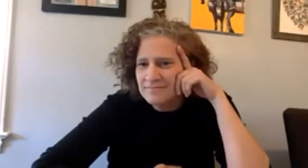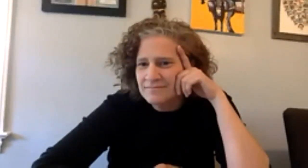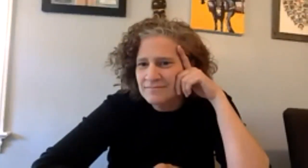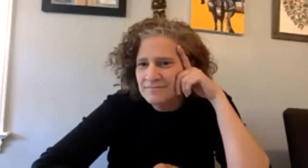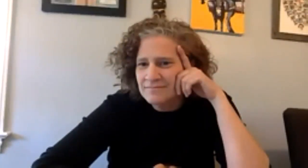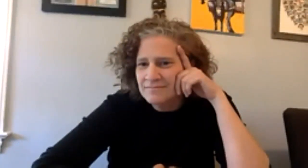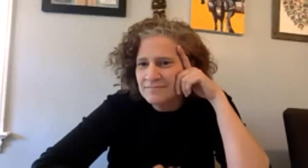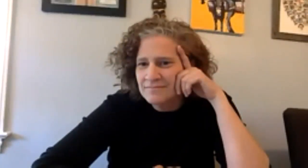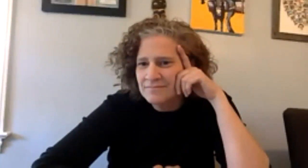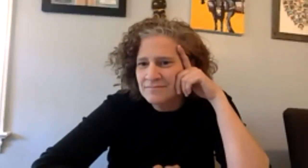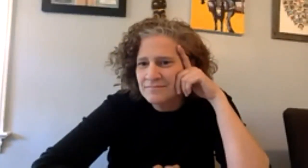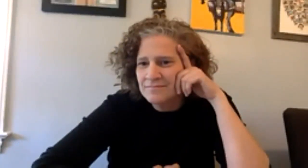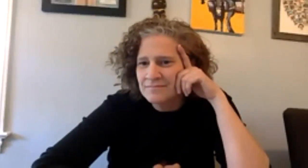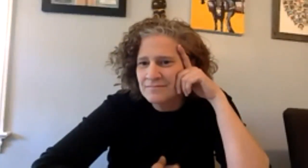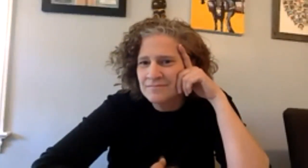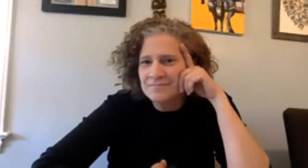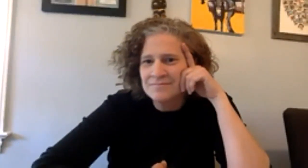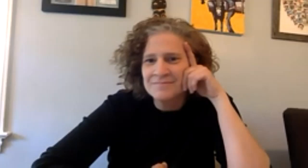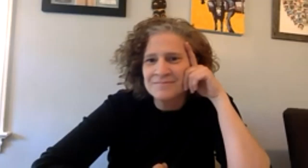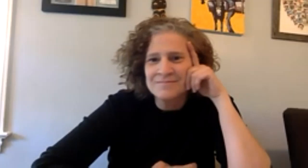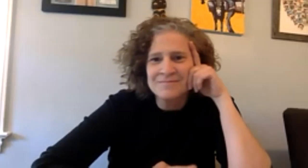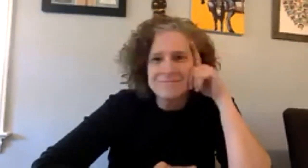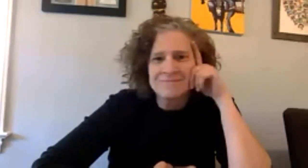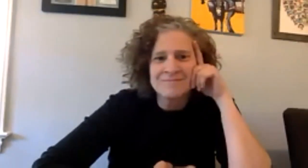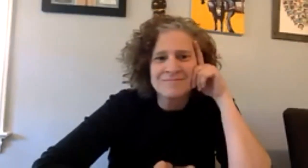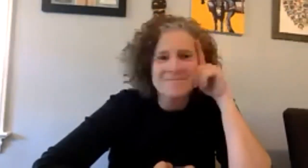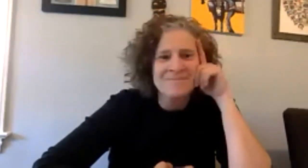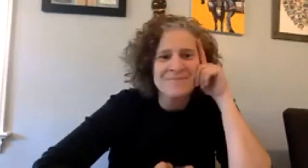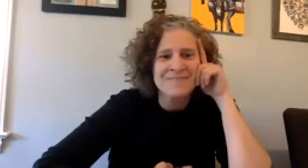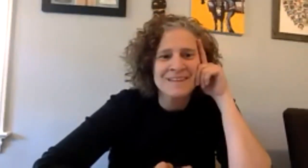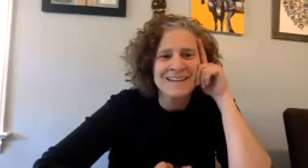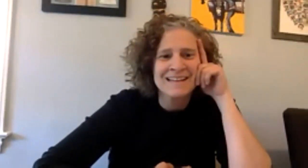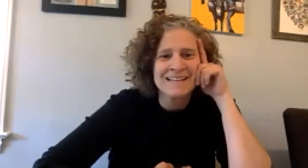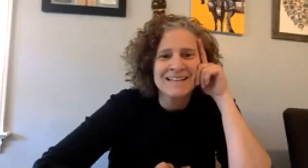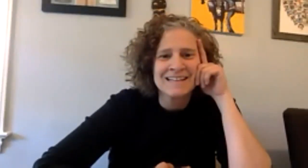her picture. You might have to scroll over.